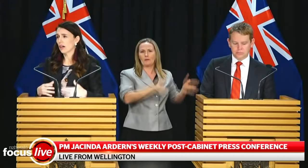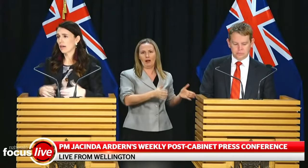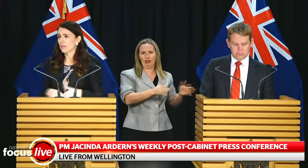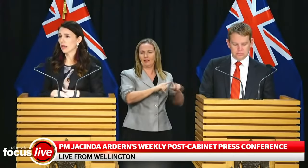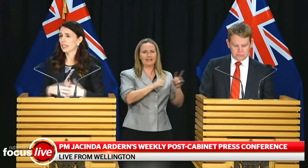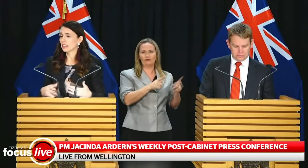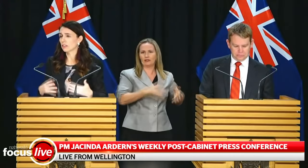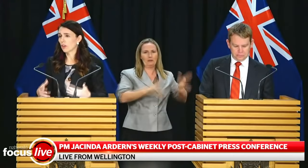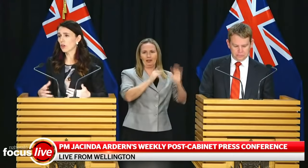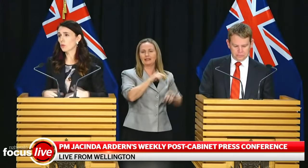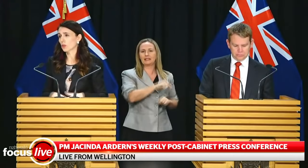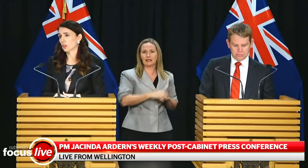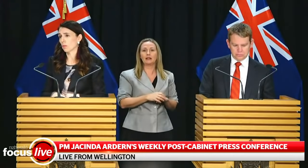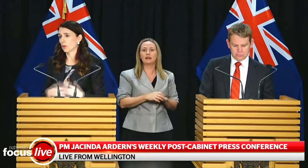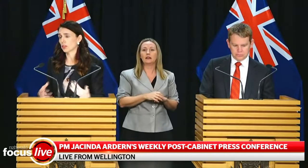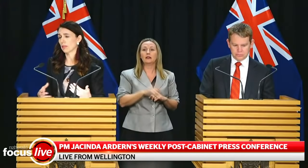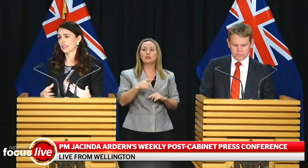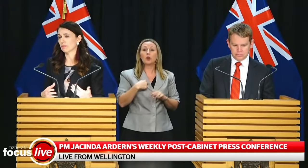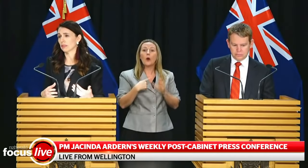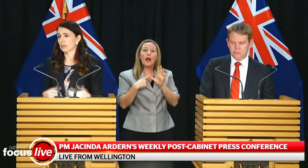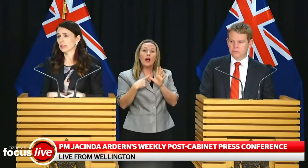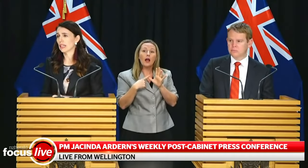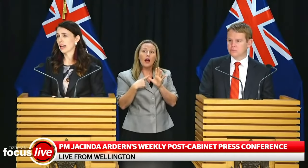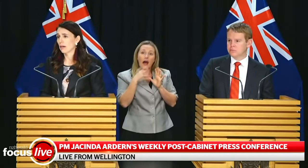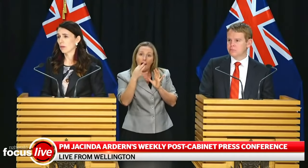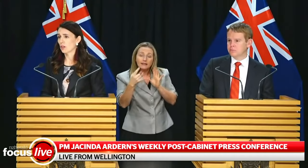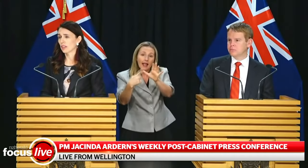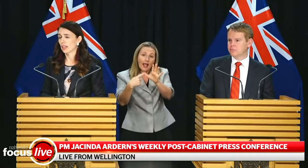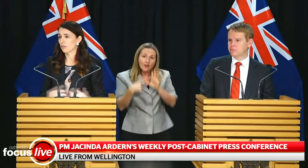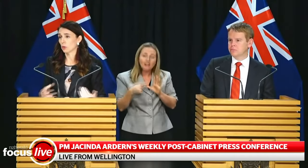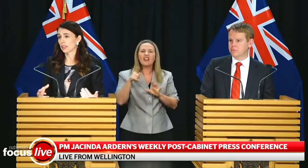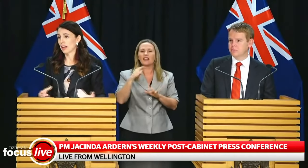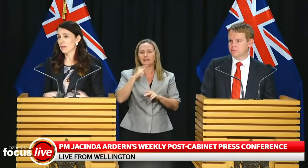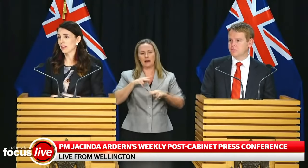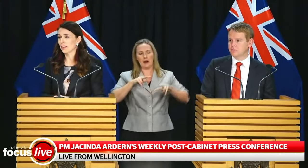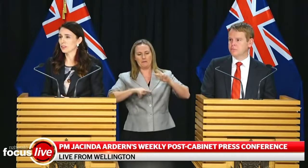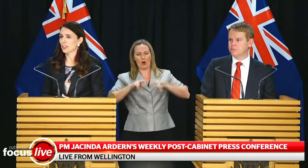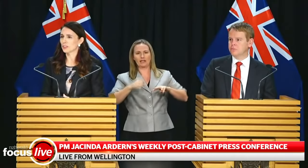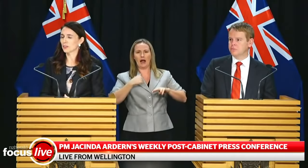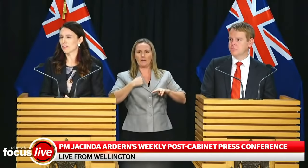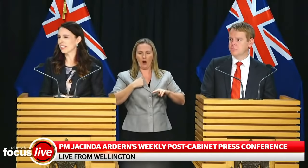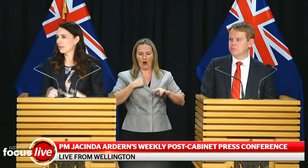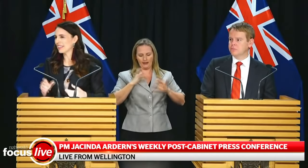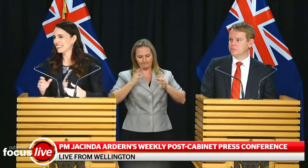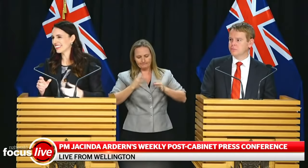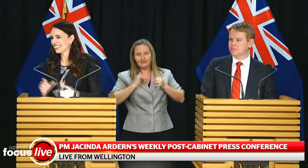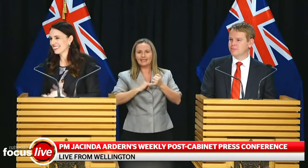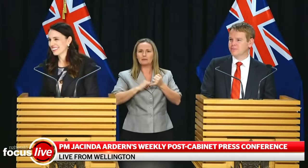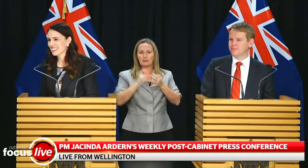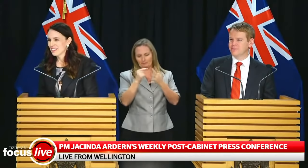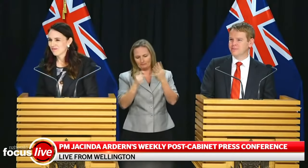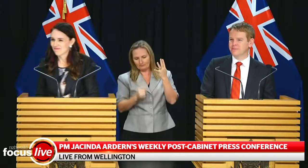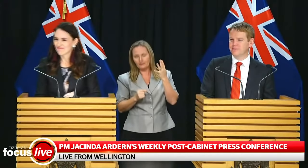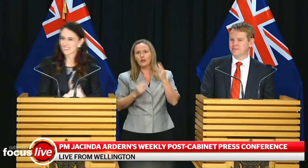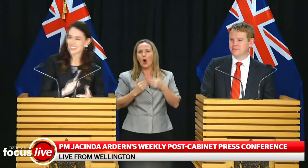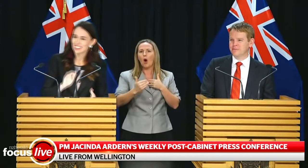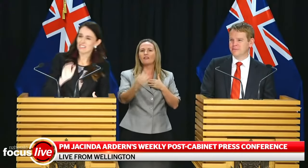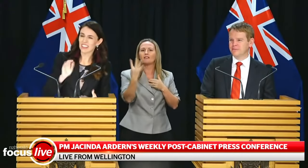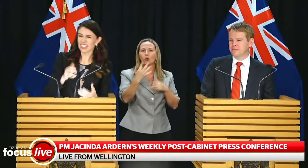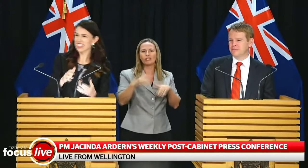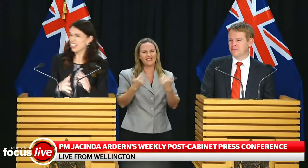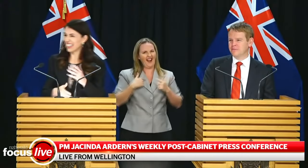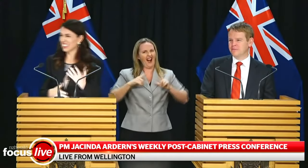advice that I needed to follow was to monitor my symptoms over a 14-day period, which I do on a regular basis. But the two